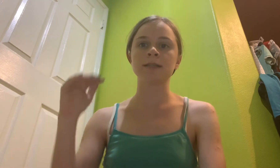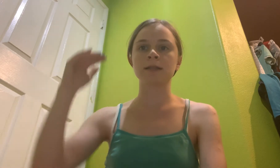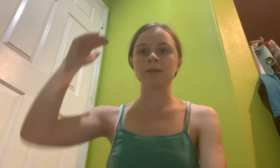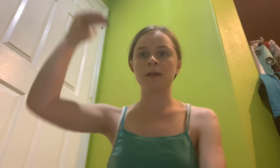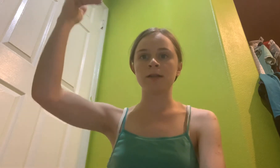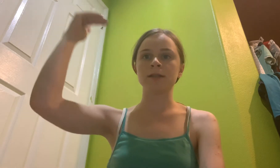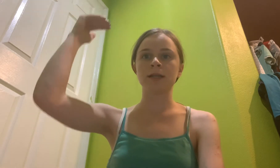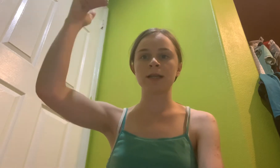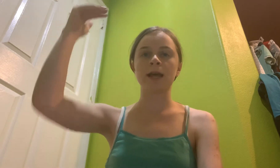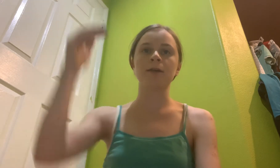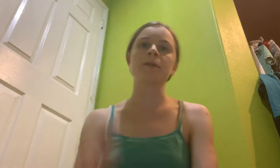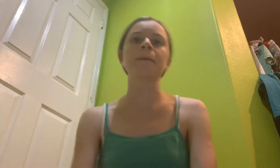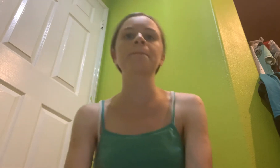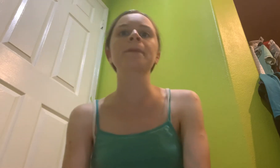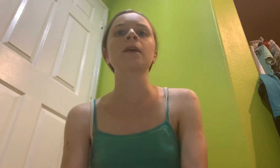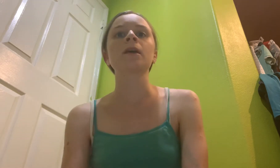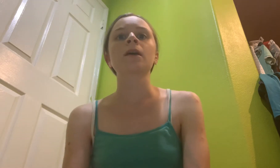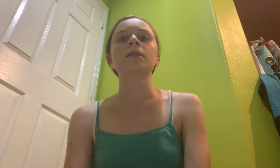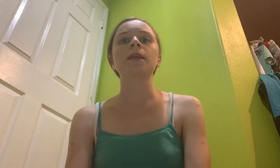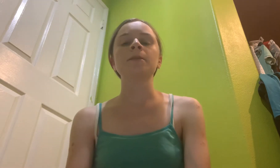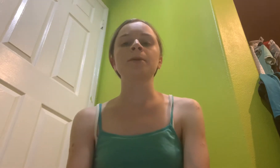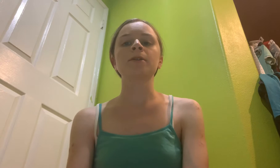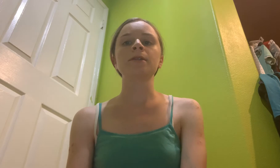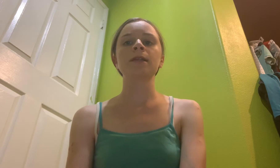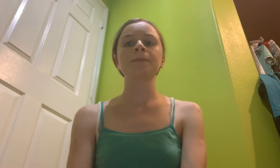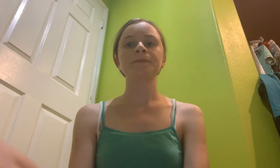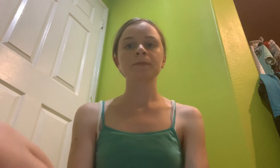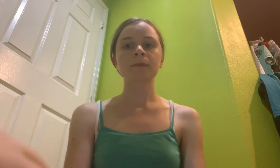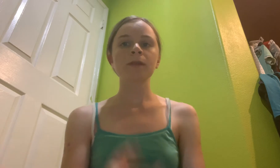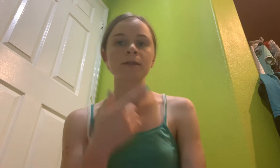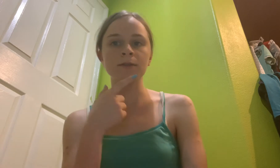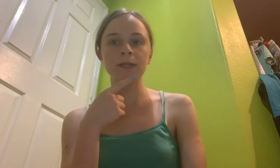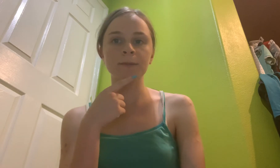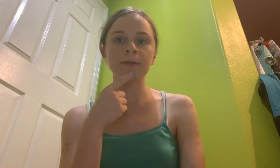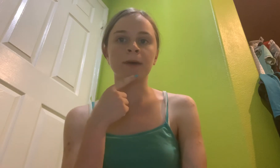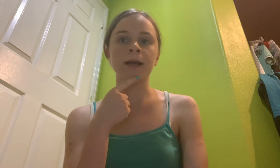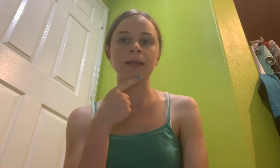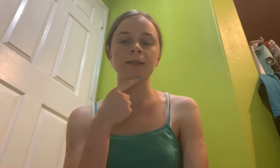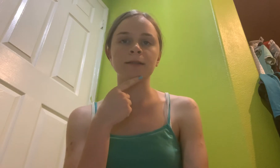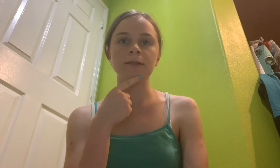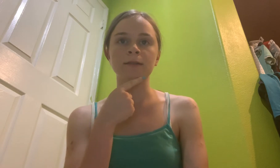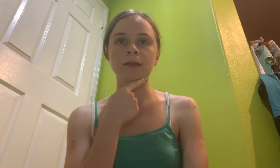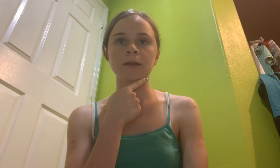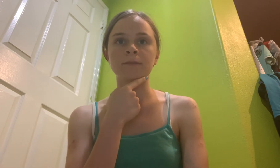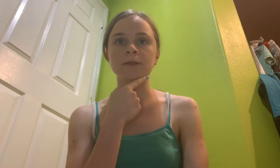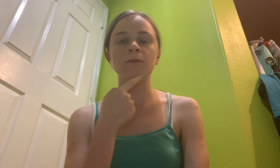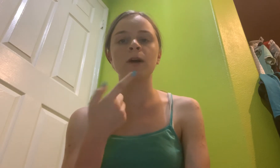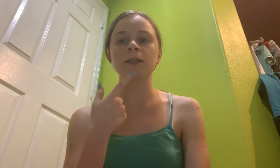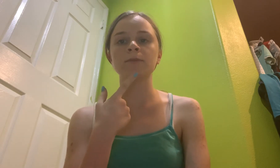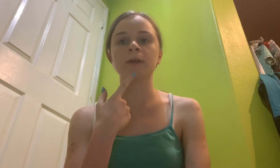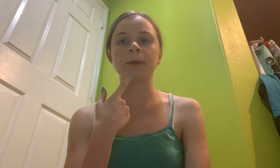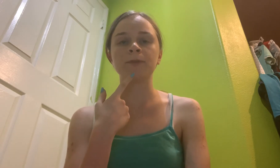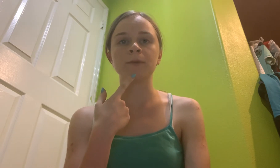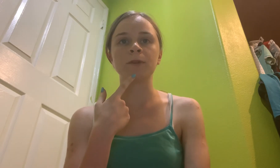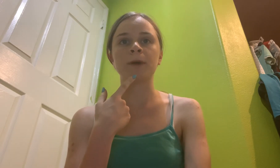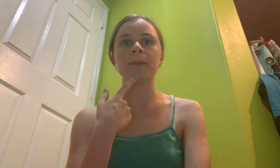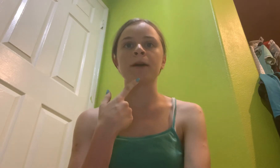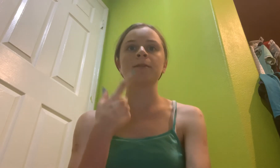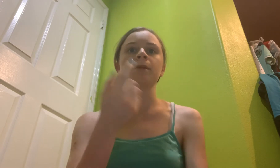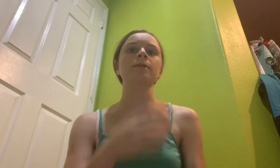and tall is like that. Okay. Thin person. So keep in mind, so watch what I'm doing with my mouth, because some